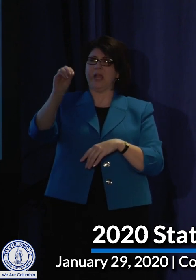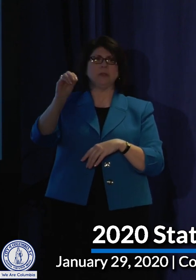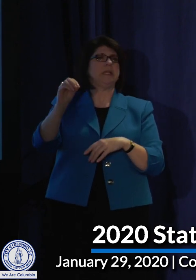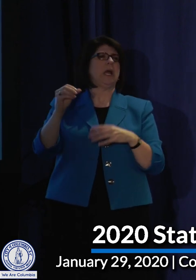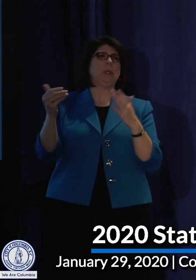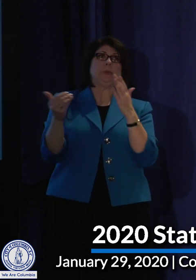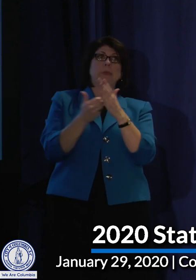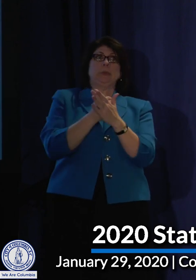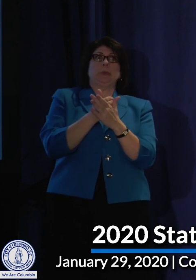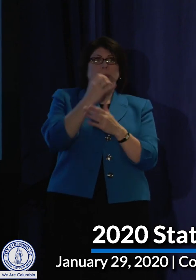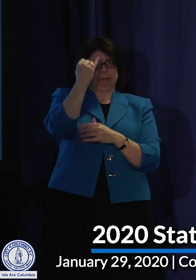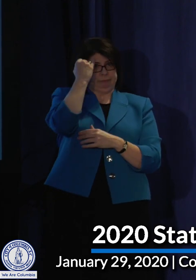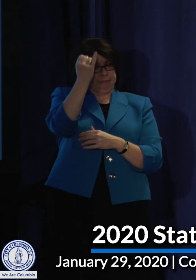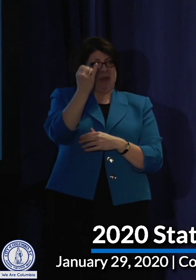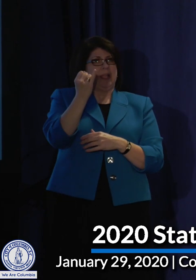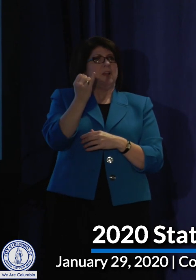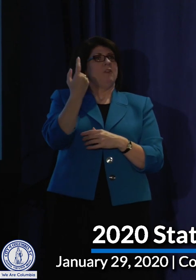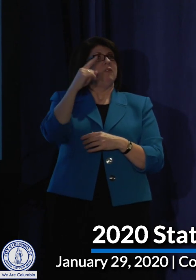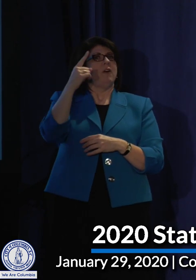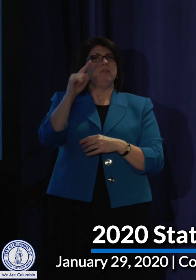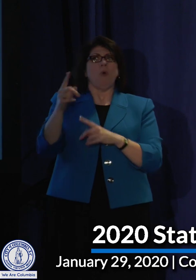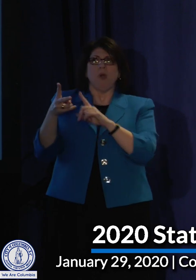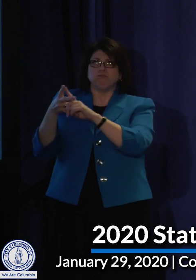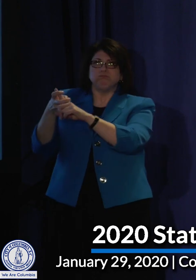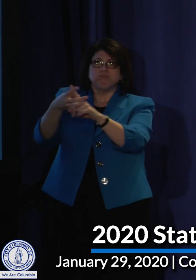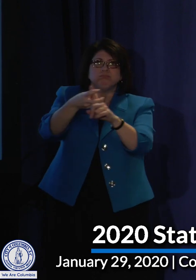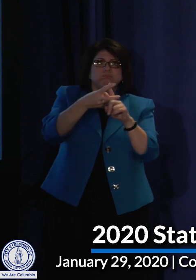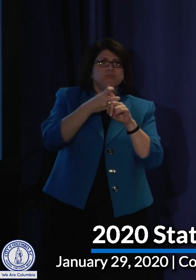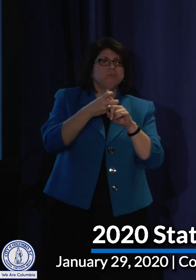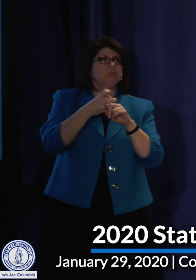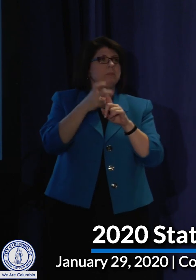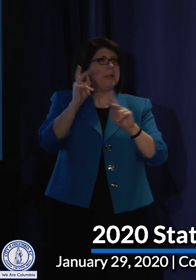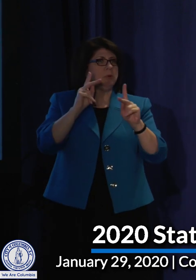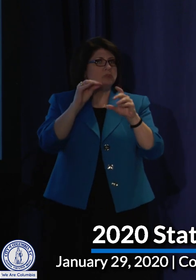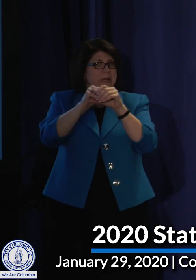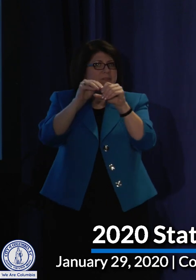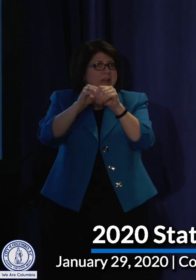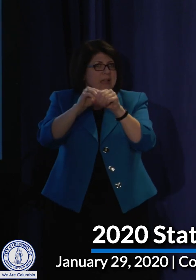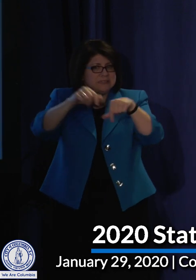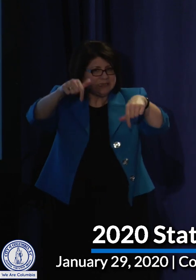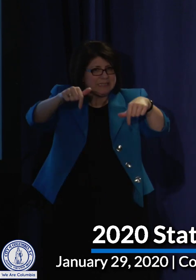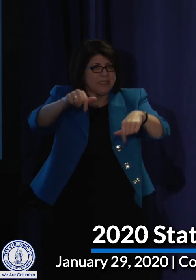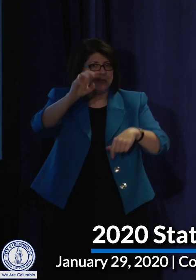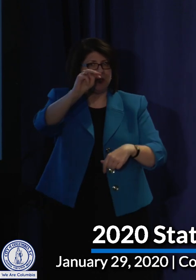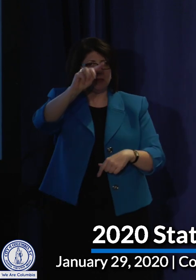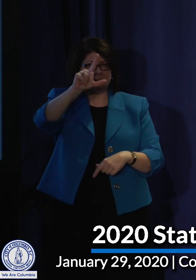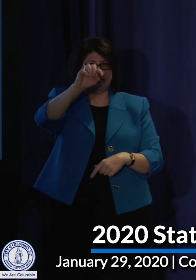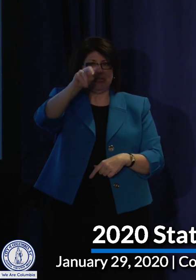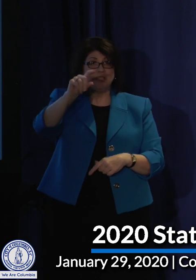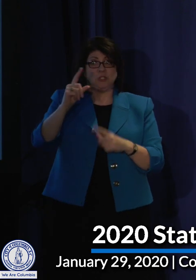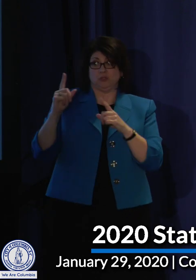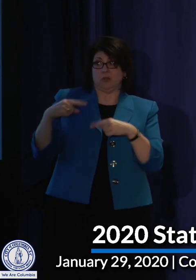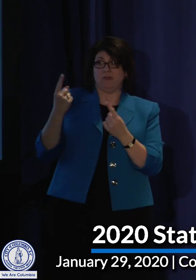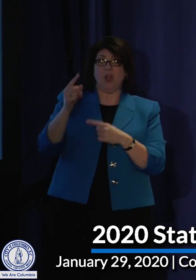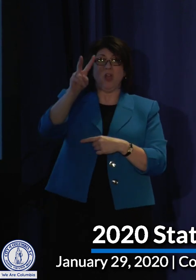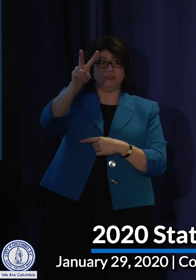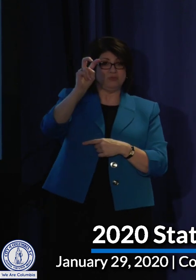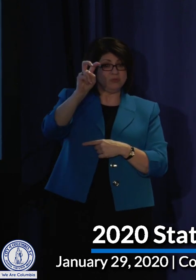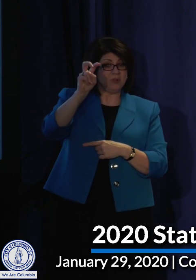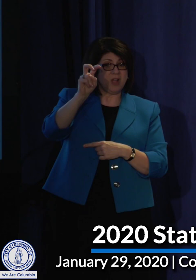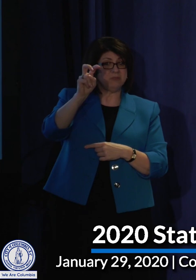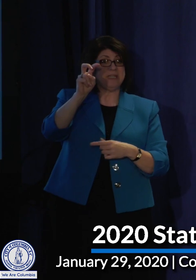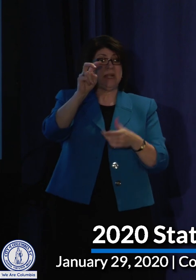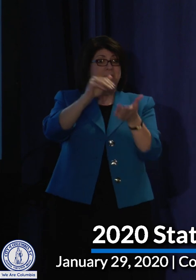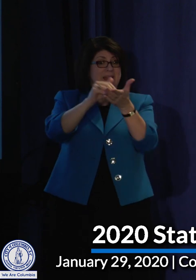new incentive designed to attract capital investment to the Midlands. So far, nearly $200 million in